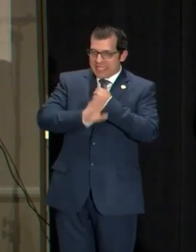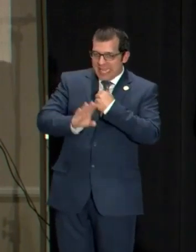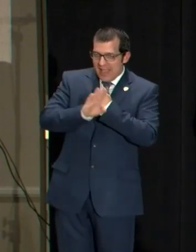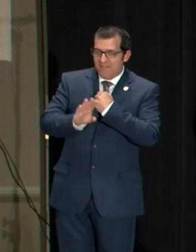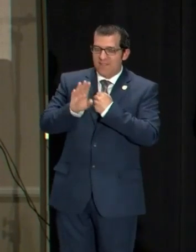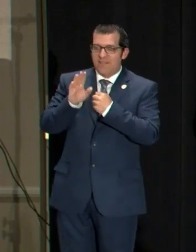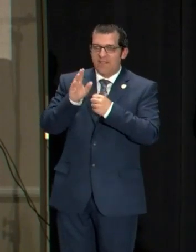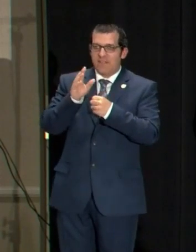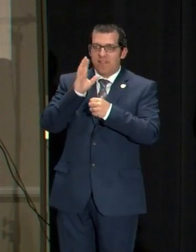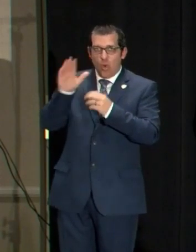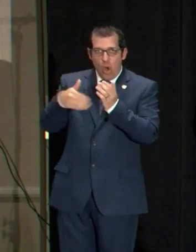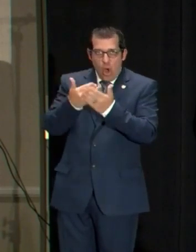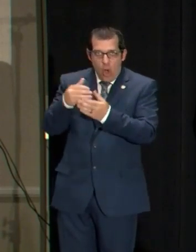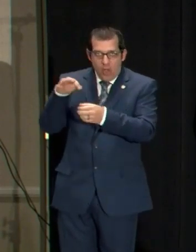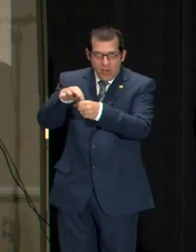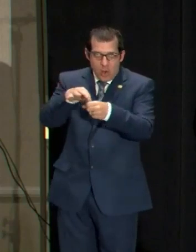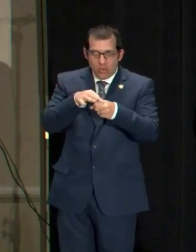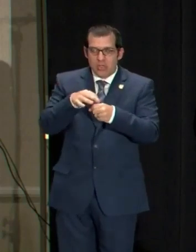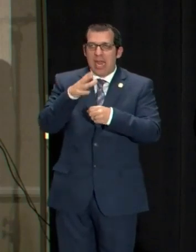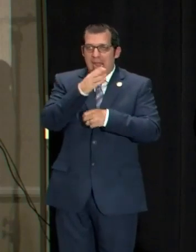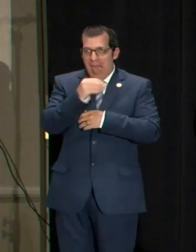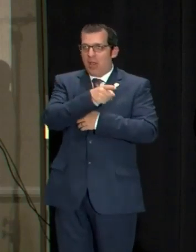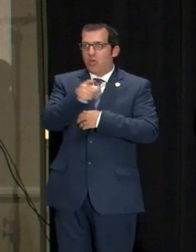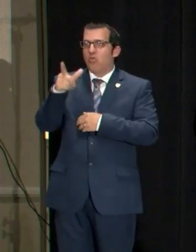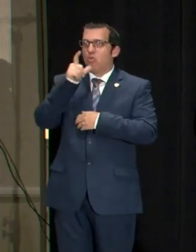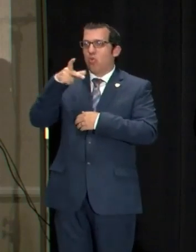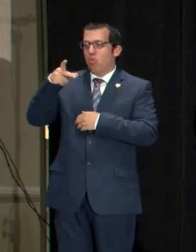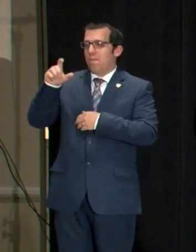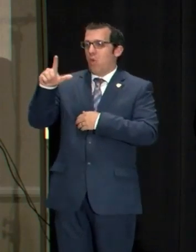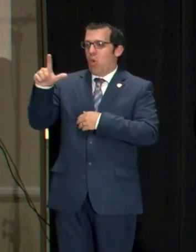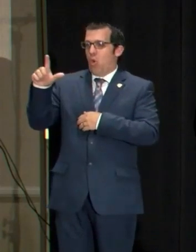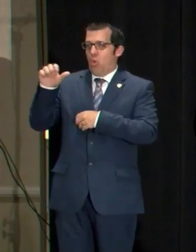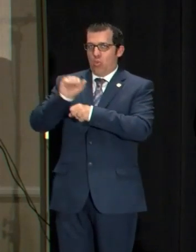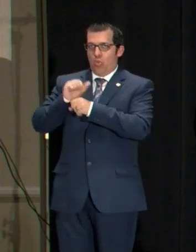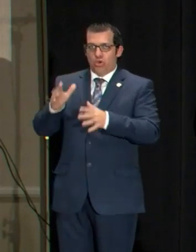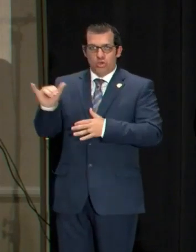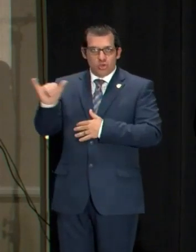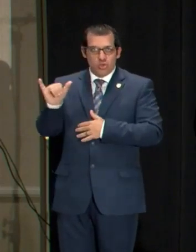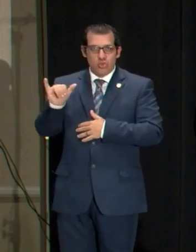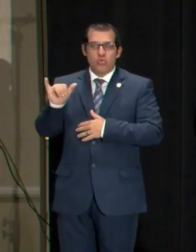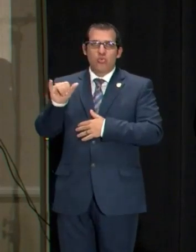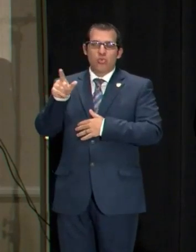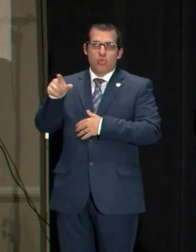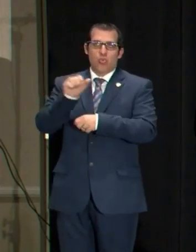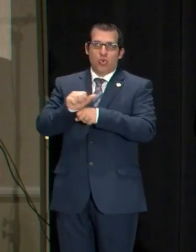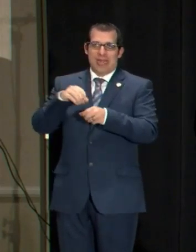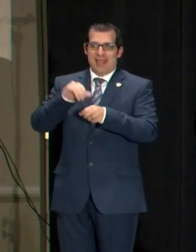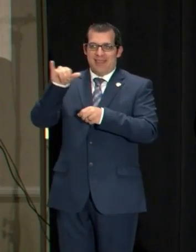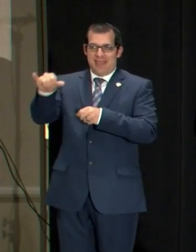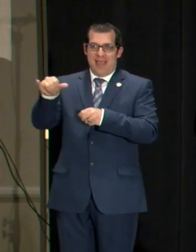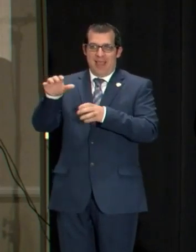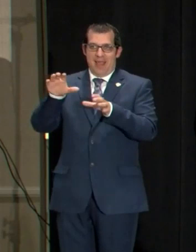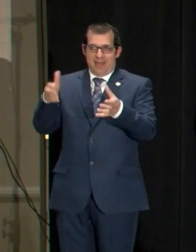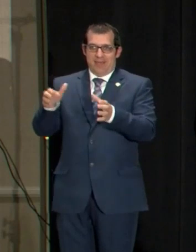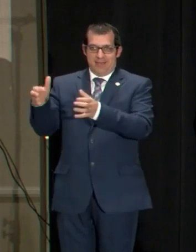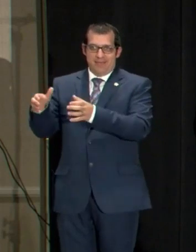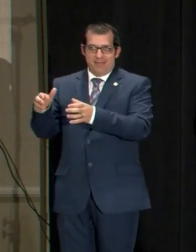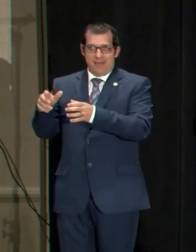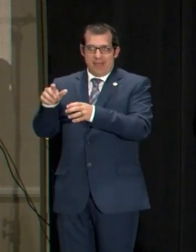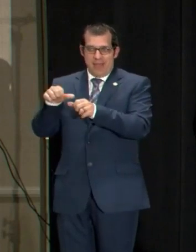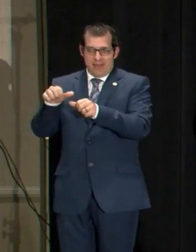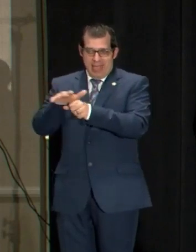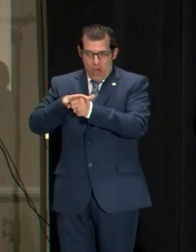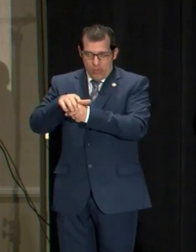all the voters, but also for those poll workers that are working in that arena. And